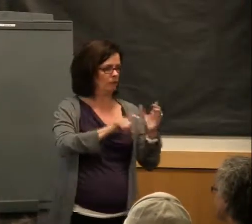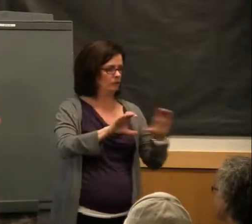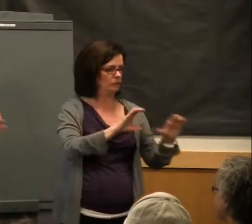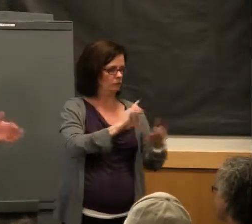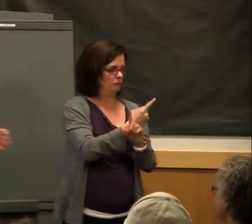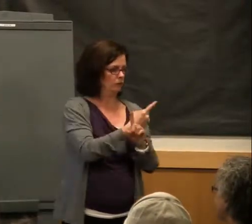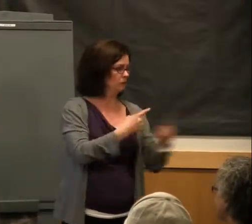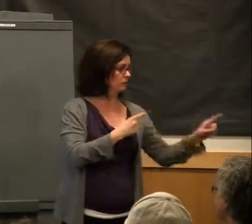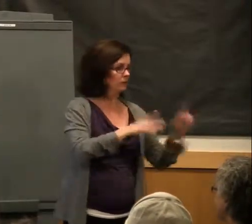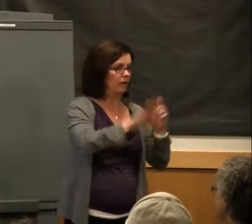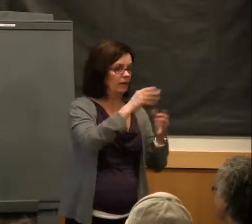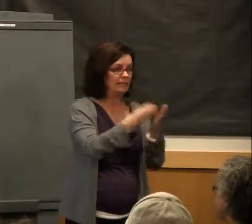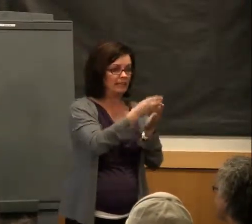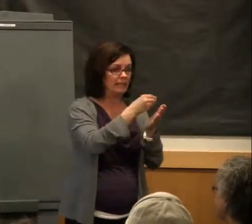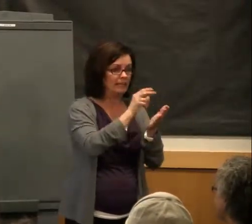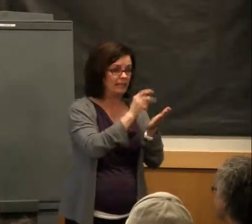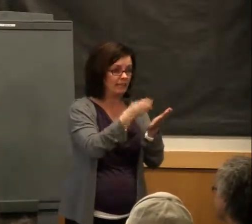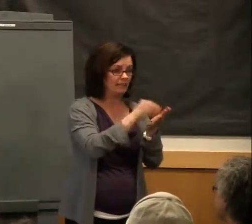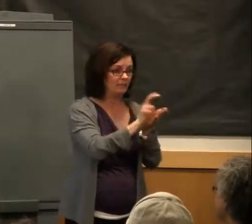investors or money. No, before that.